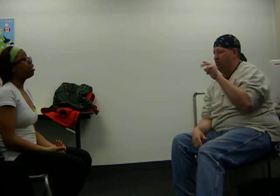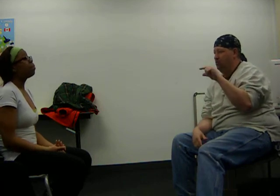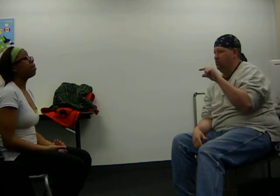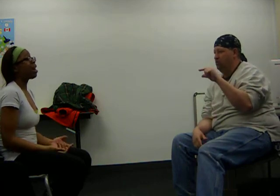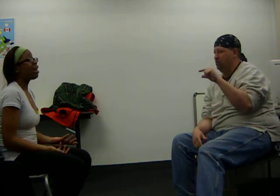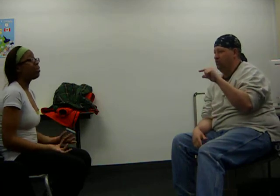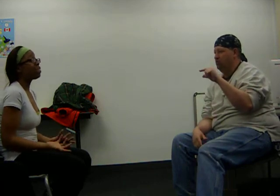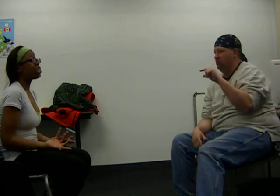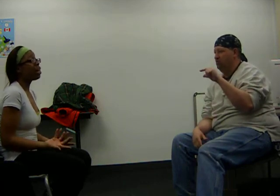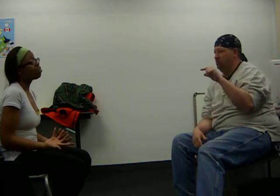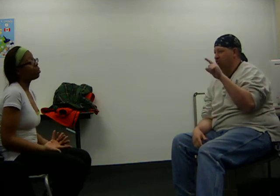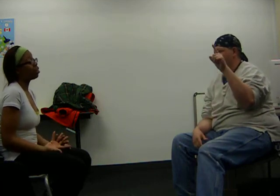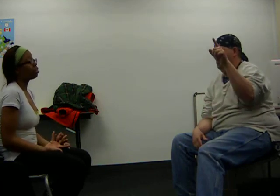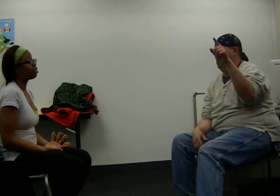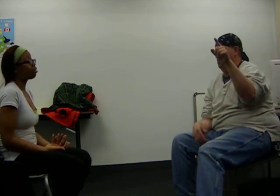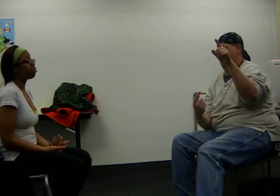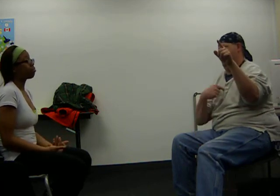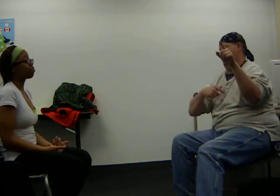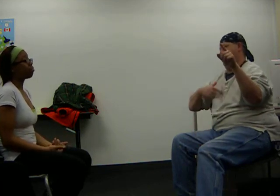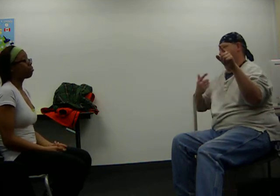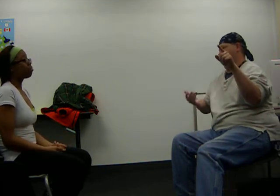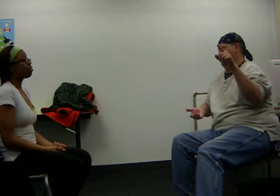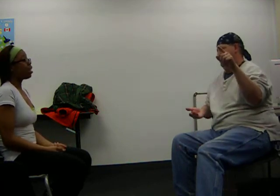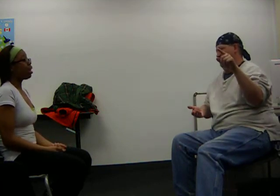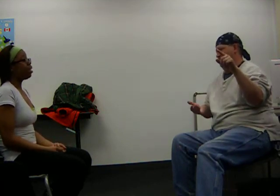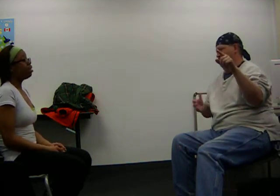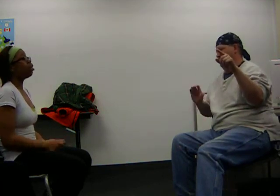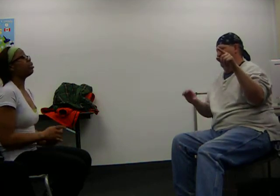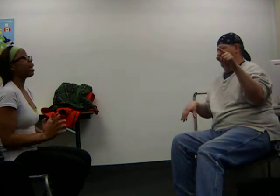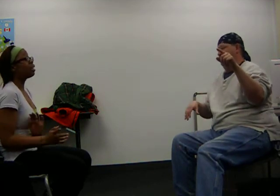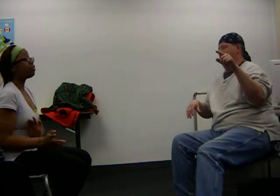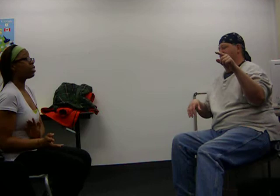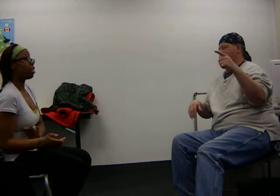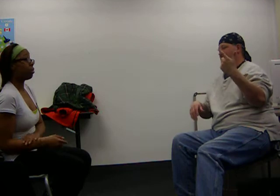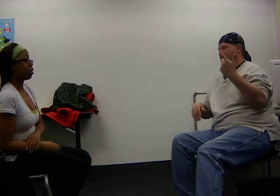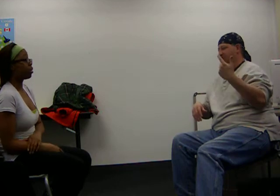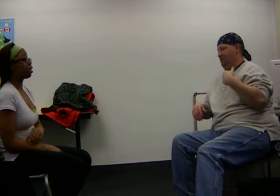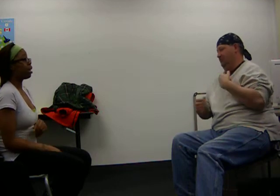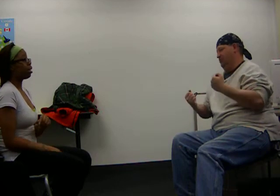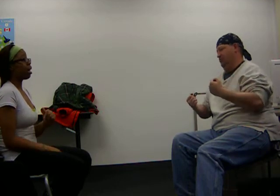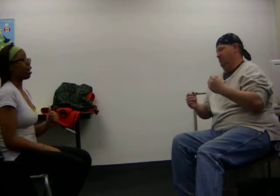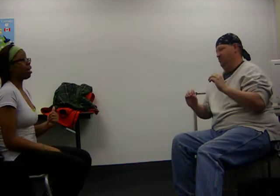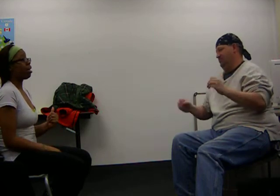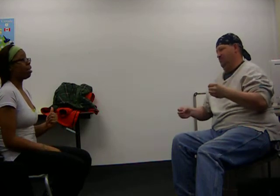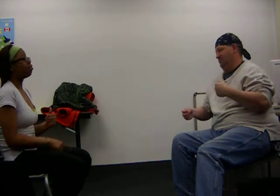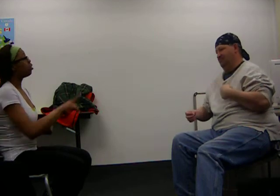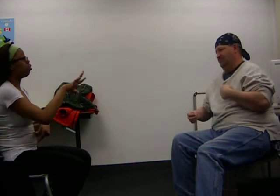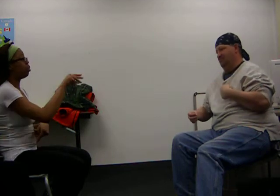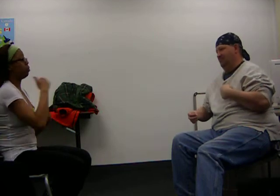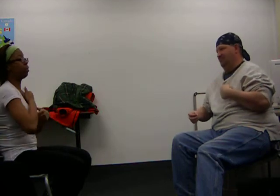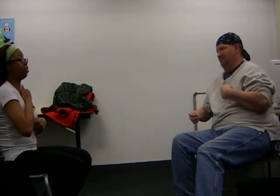But now I live in Schaumburg. No, Dan lives in Schaumburg, and